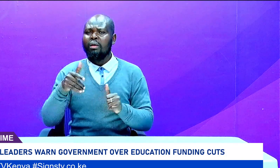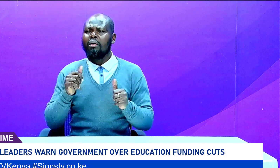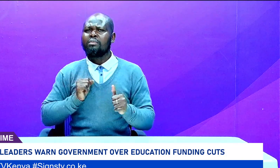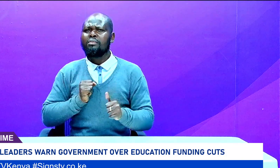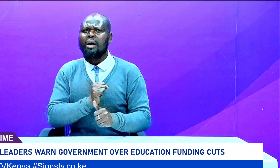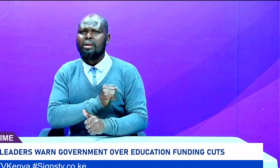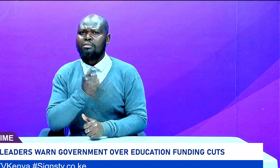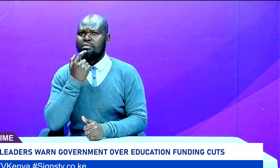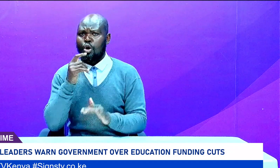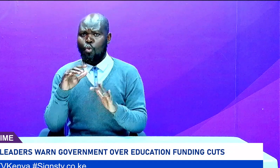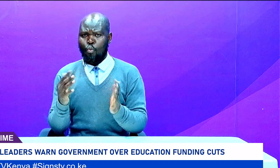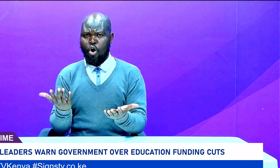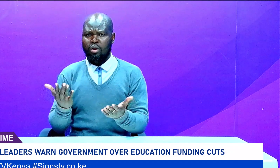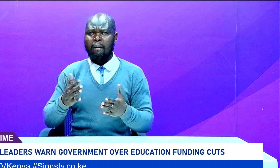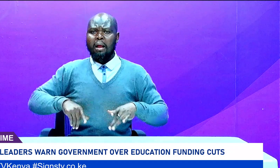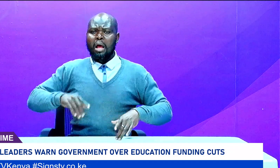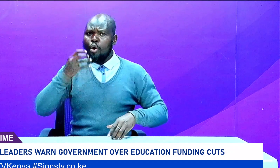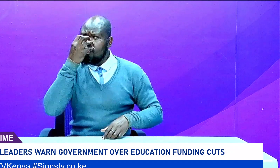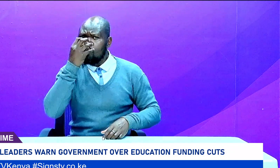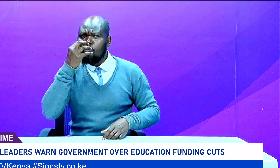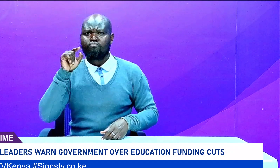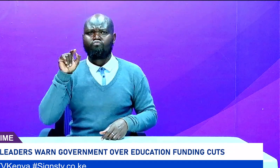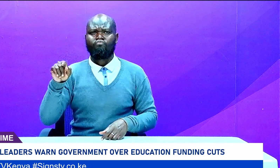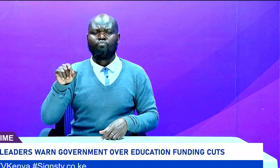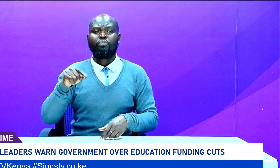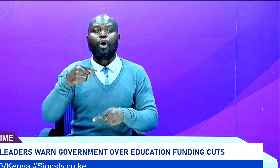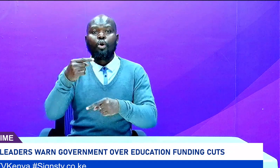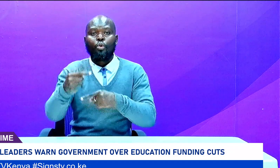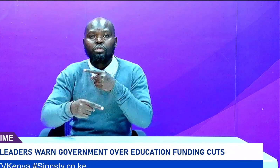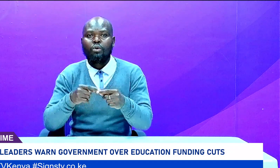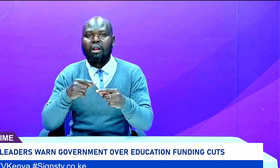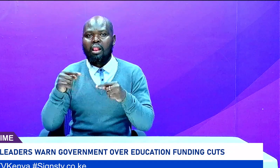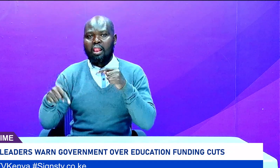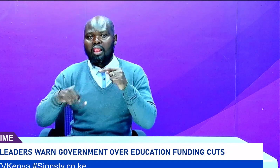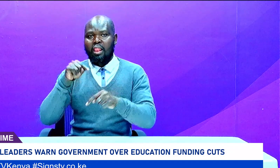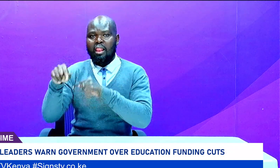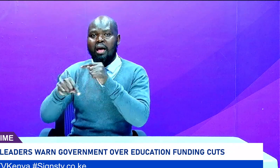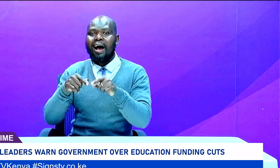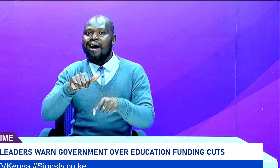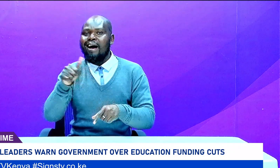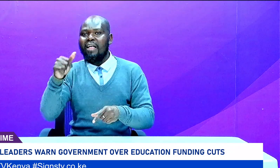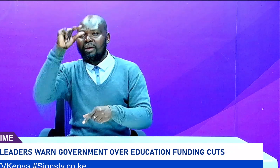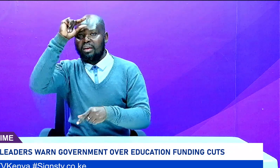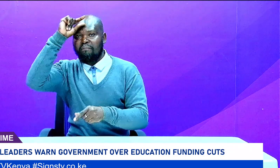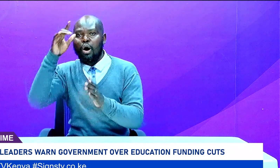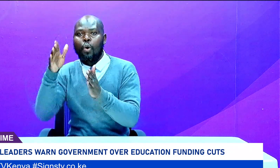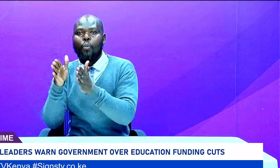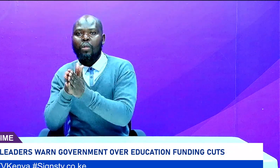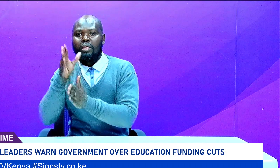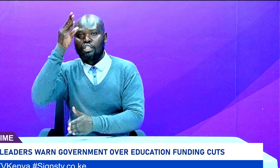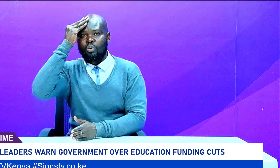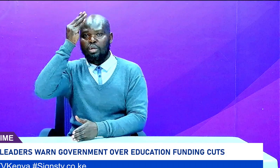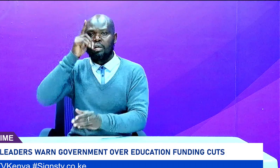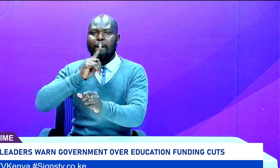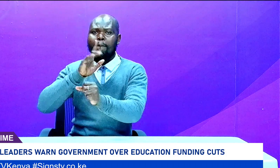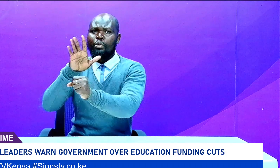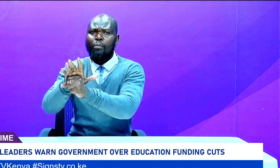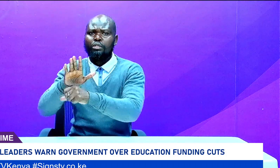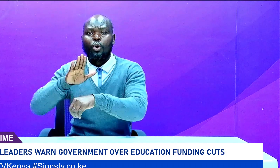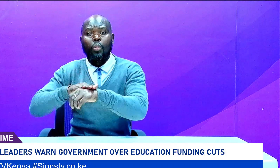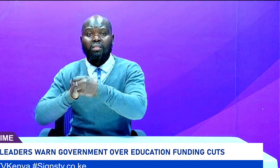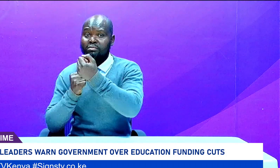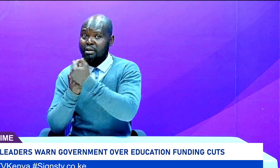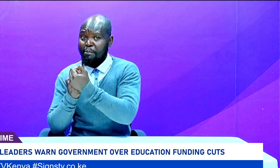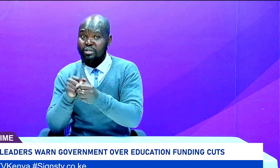a funeral service in Nyamira County, the senator accused President William Ruto's government of betraying